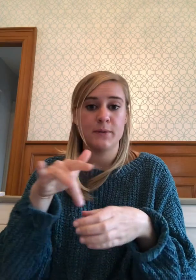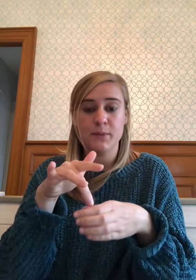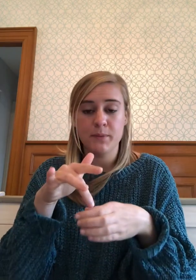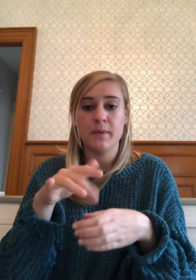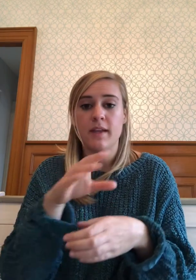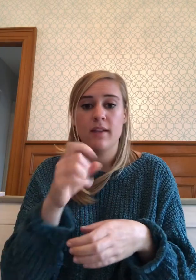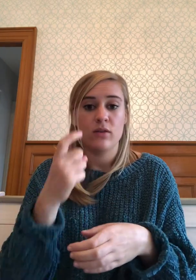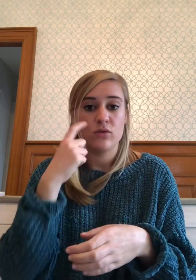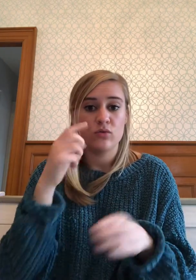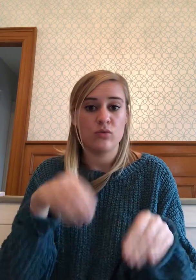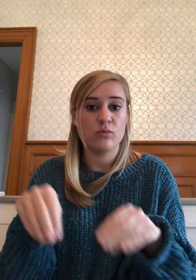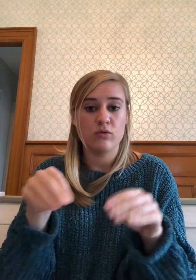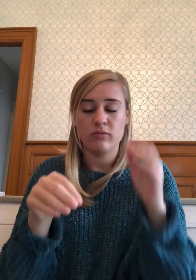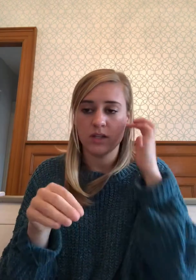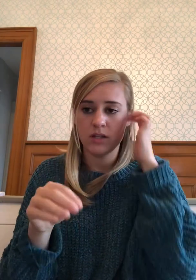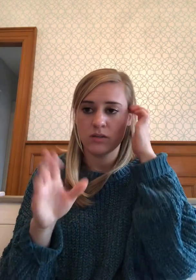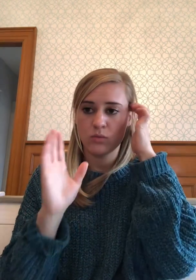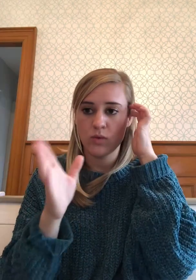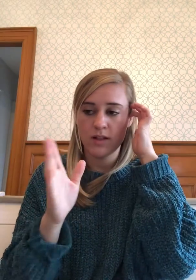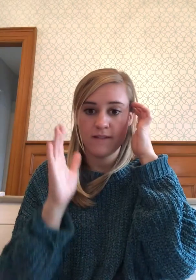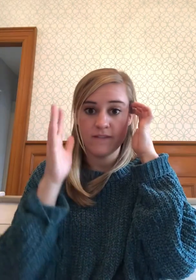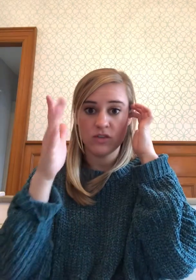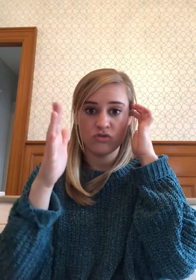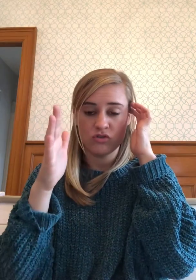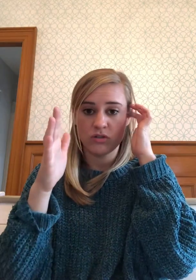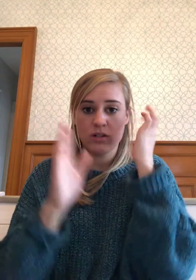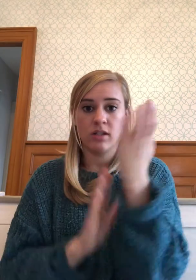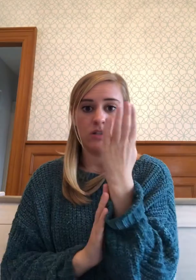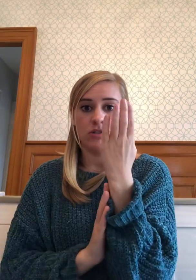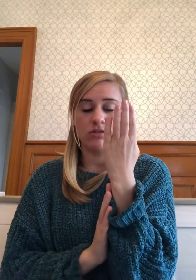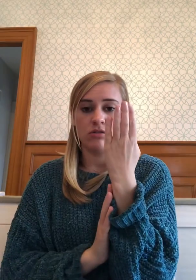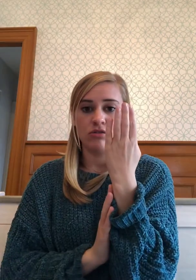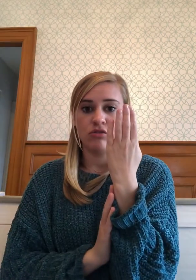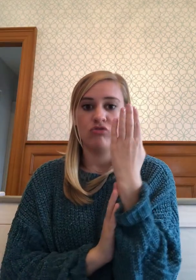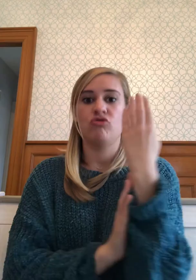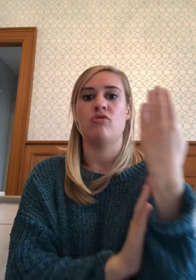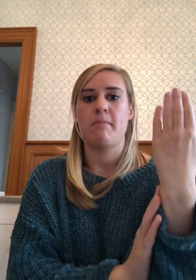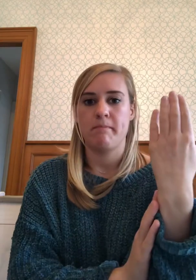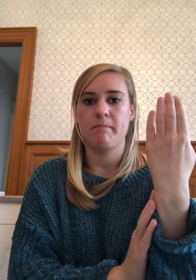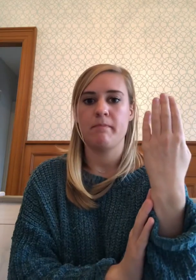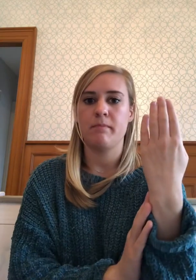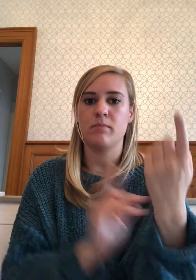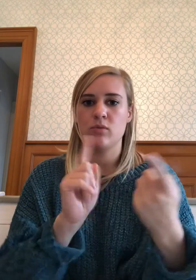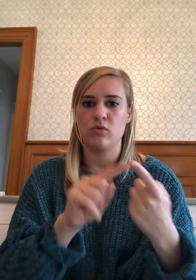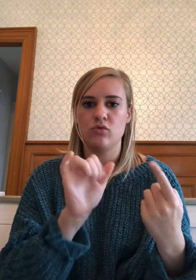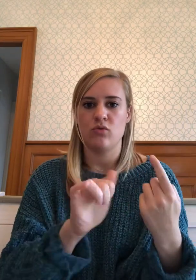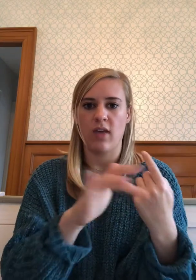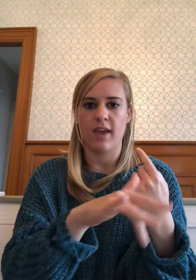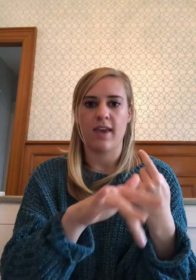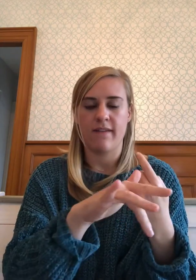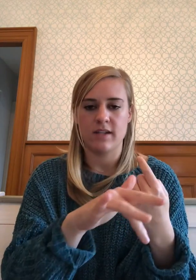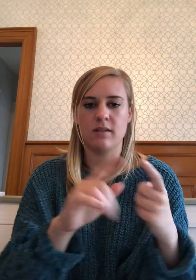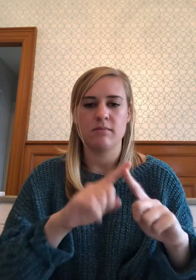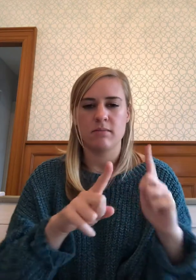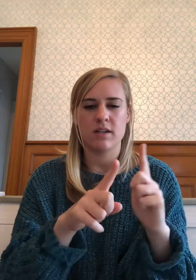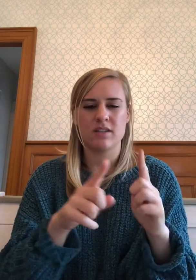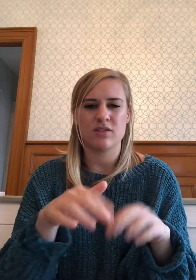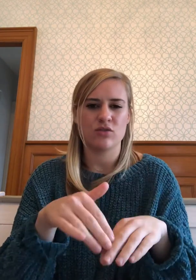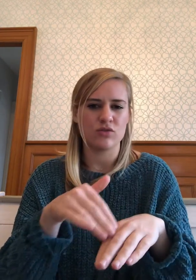movement eventually jumps into this cavity. But then it's a slow process and starts over